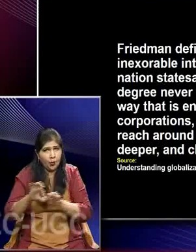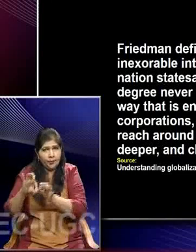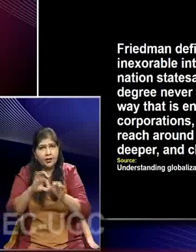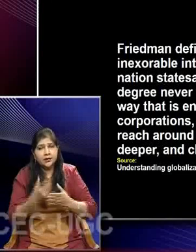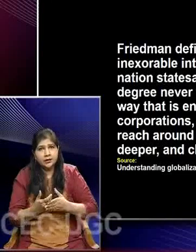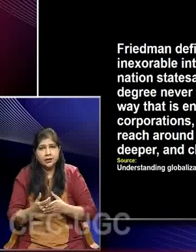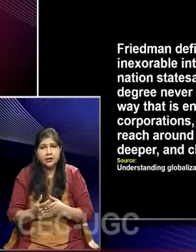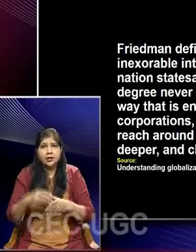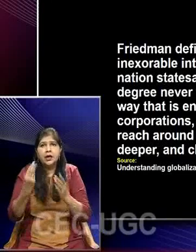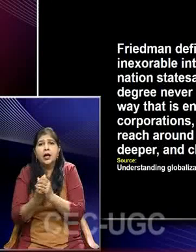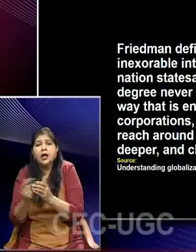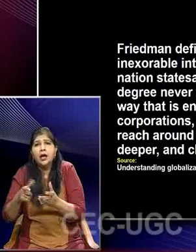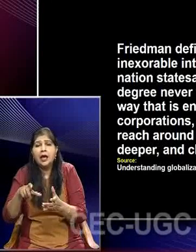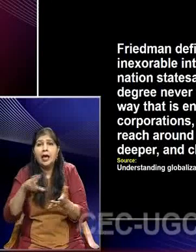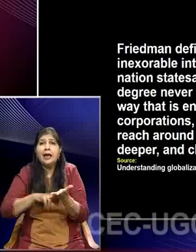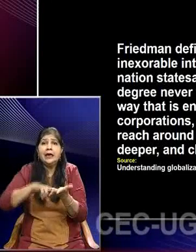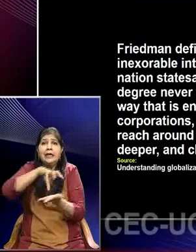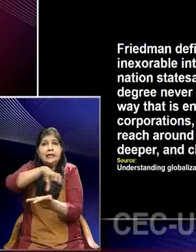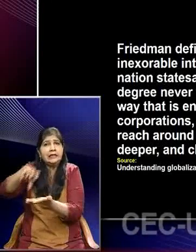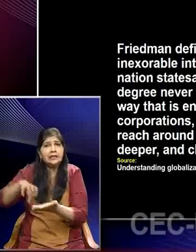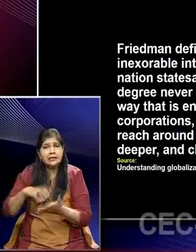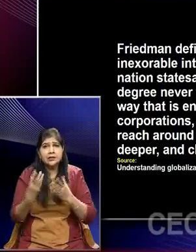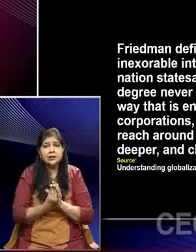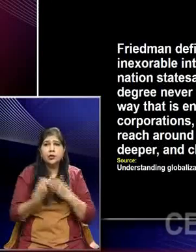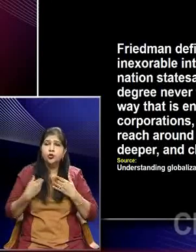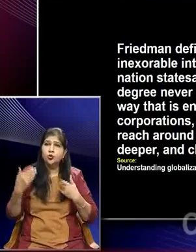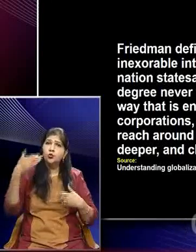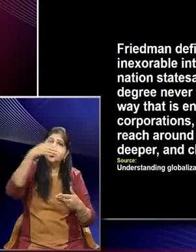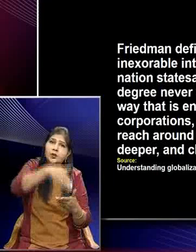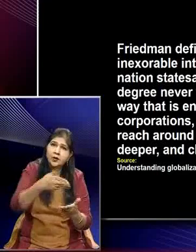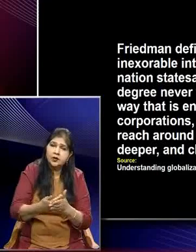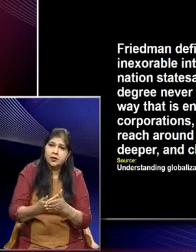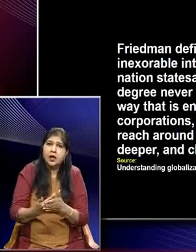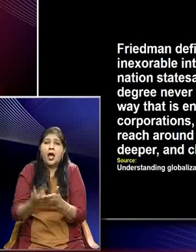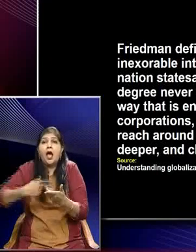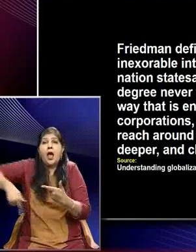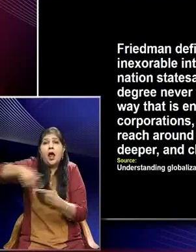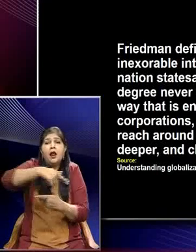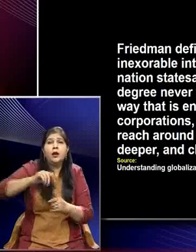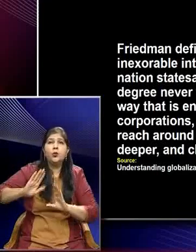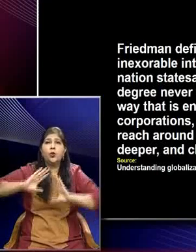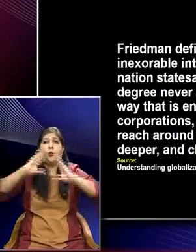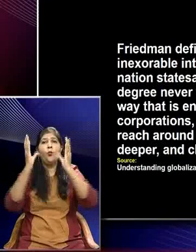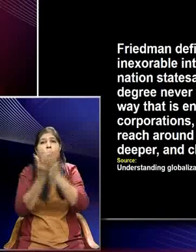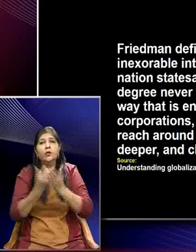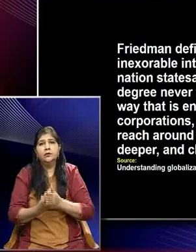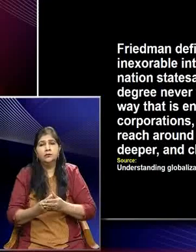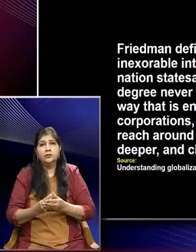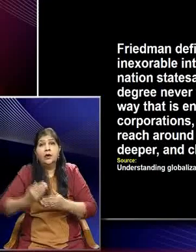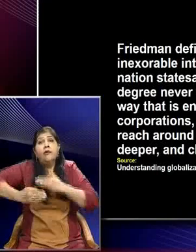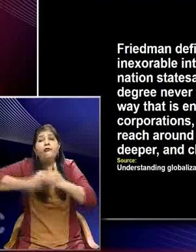corporations and nation states to reach around the world